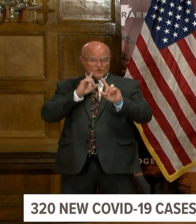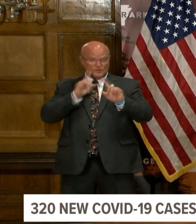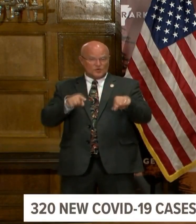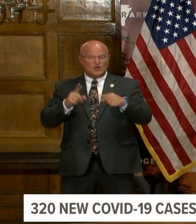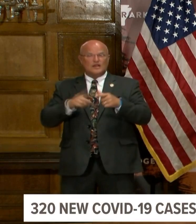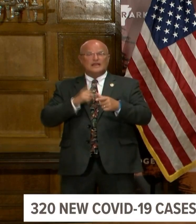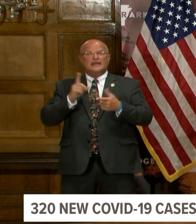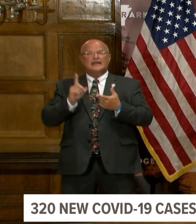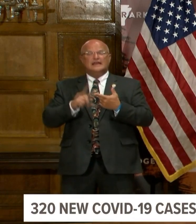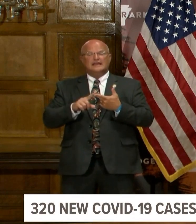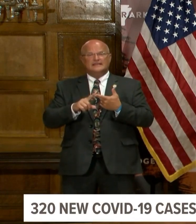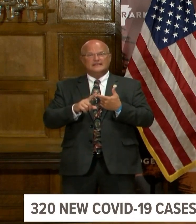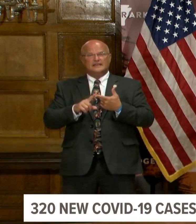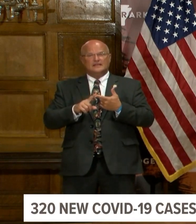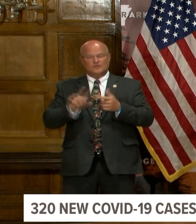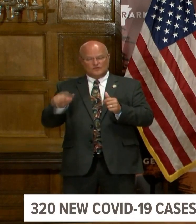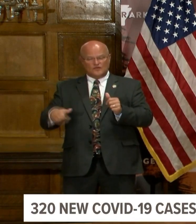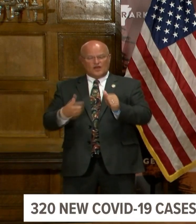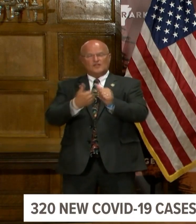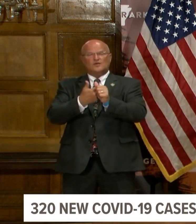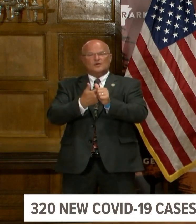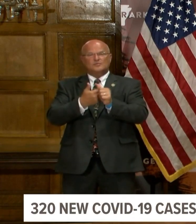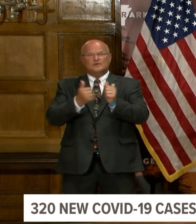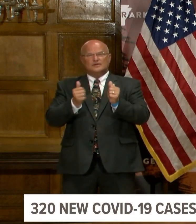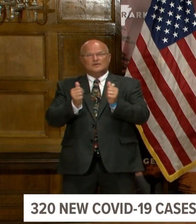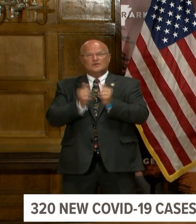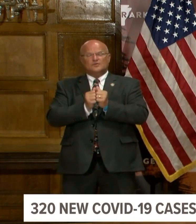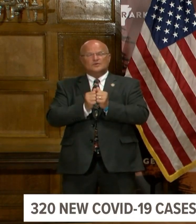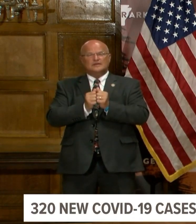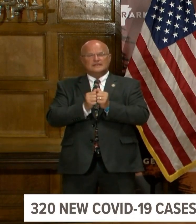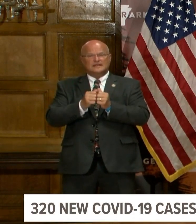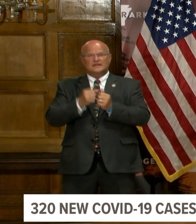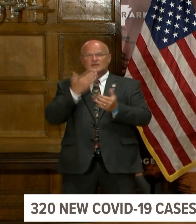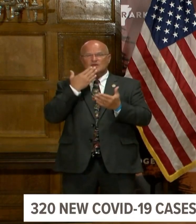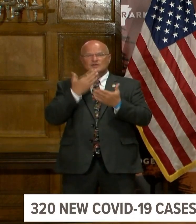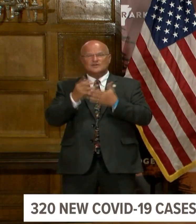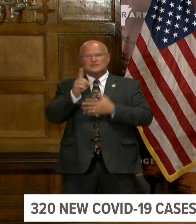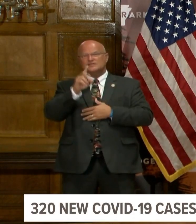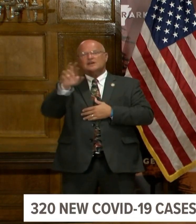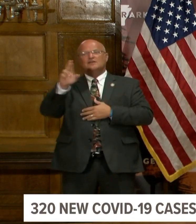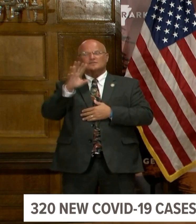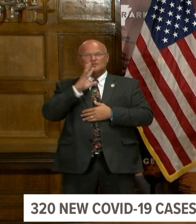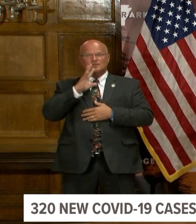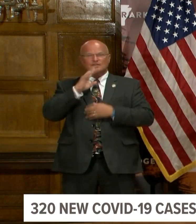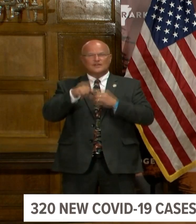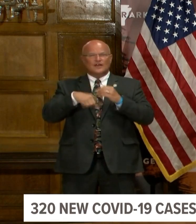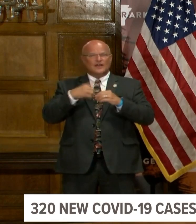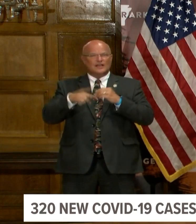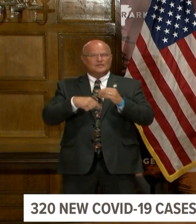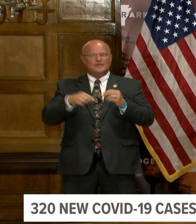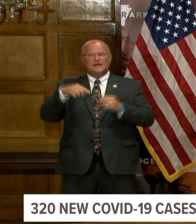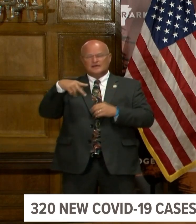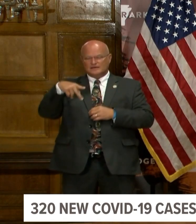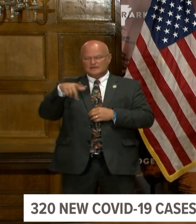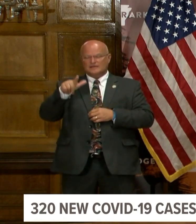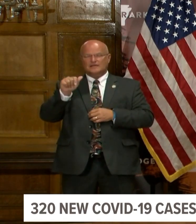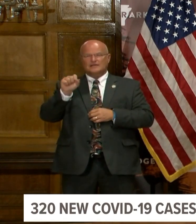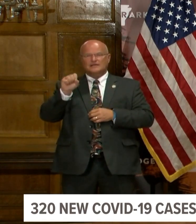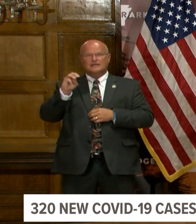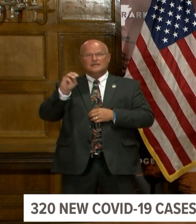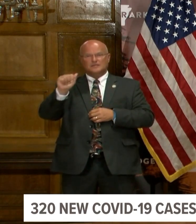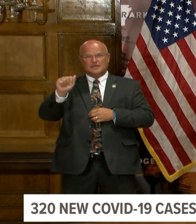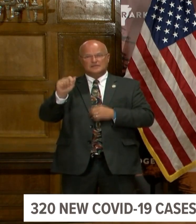and then we're going to follow it up with our good doctor that will talk about plasma, and